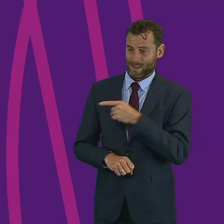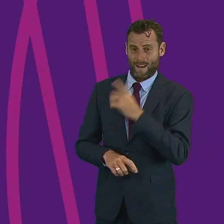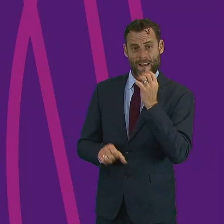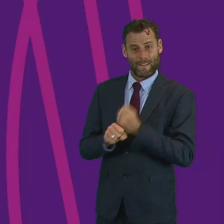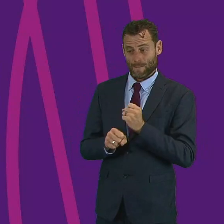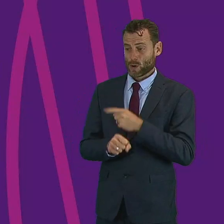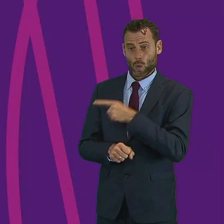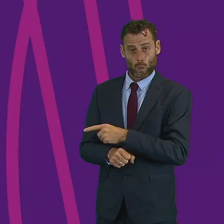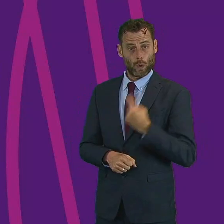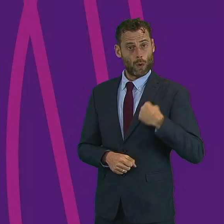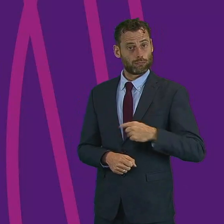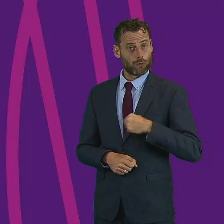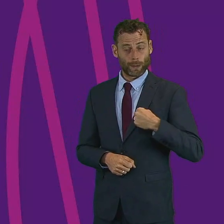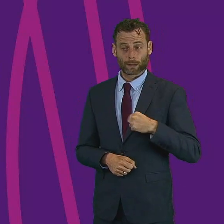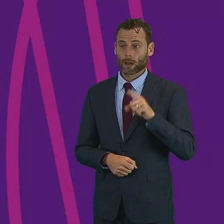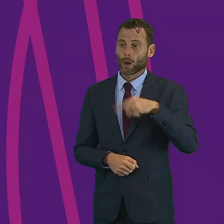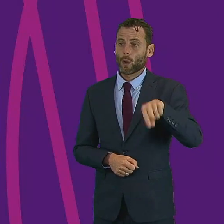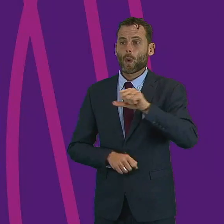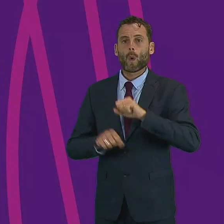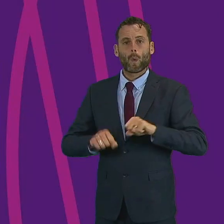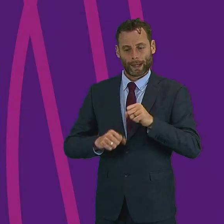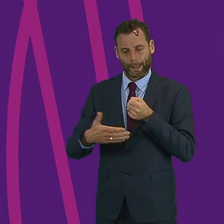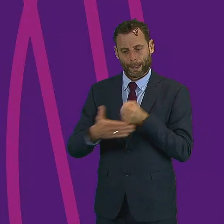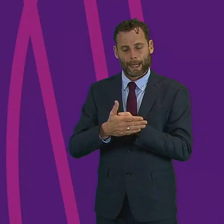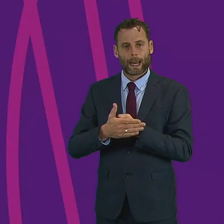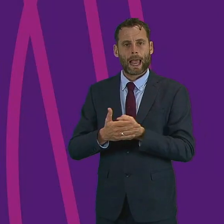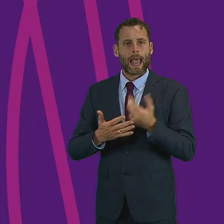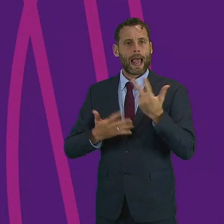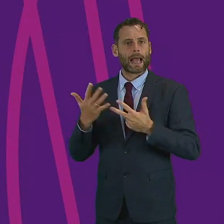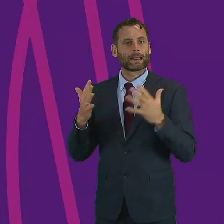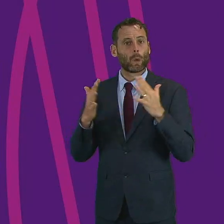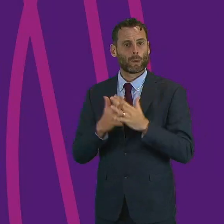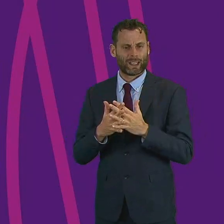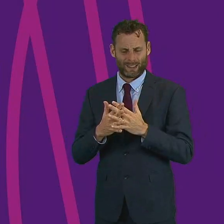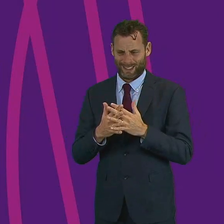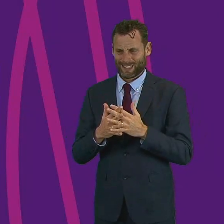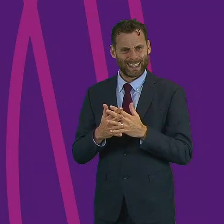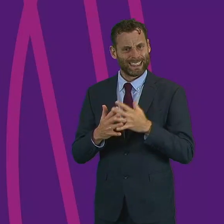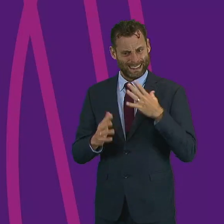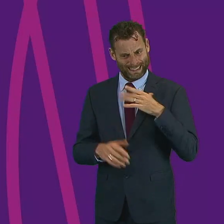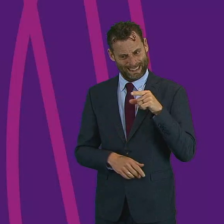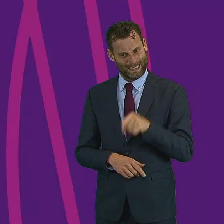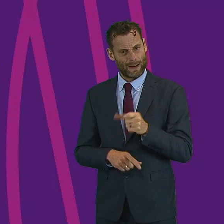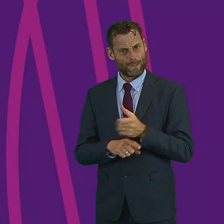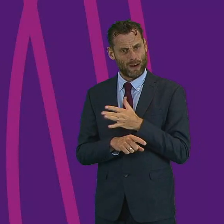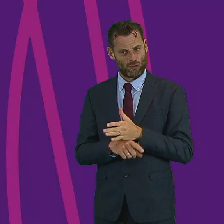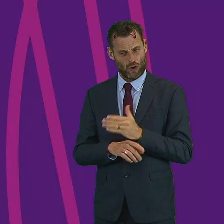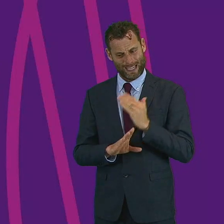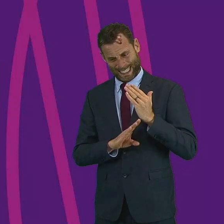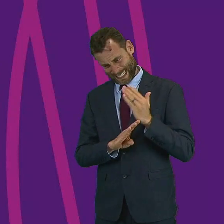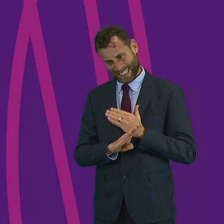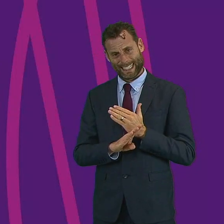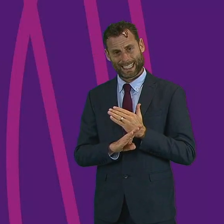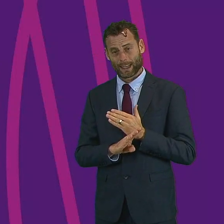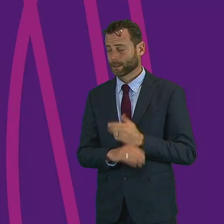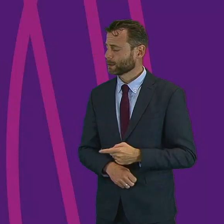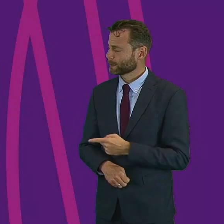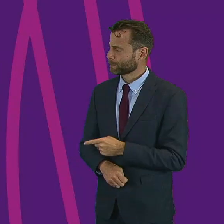any extension, whether it is a blanket extension or a sectoral extension. But one thing we know, and I think all of us have to recognise,